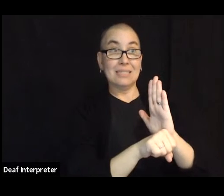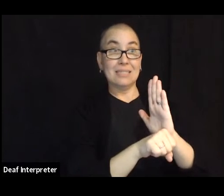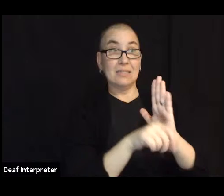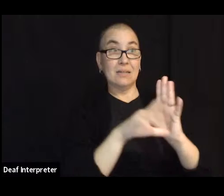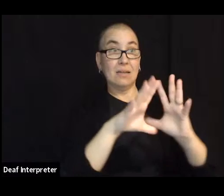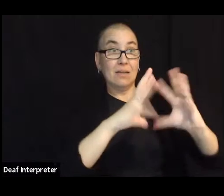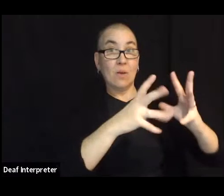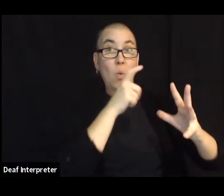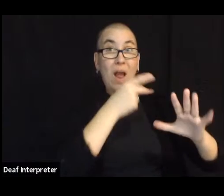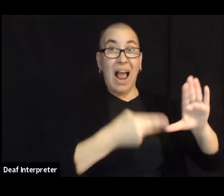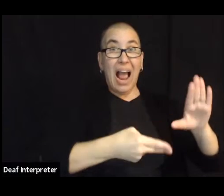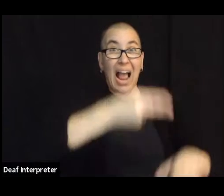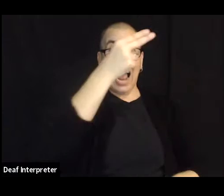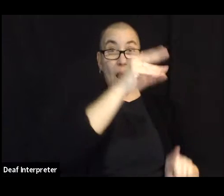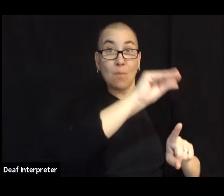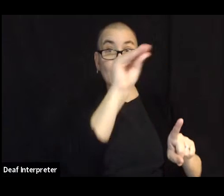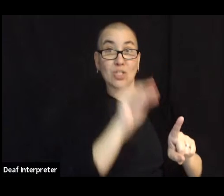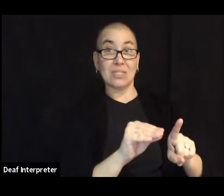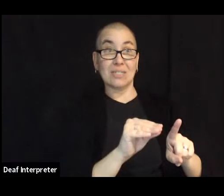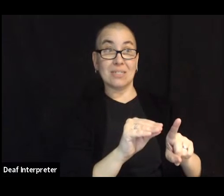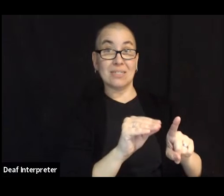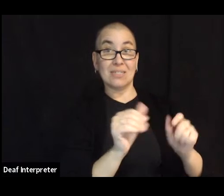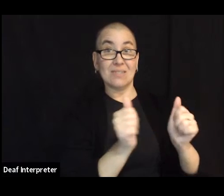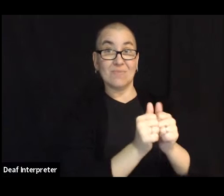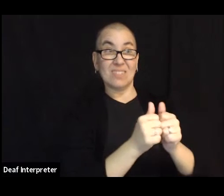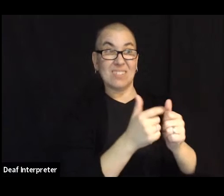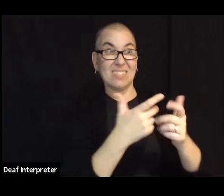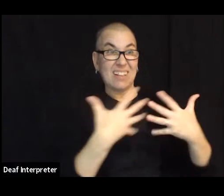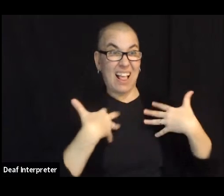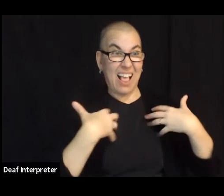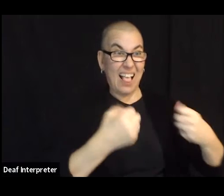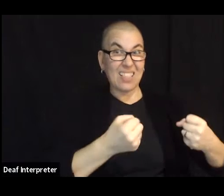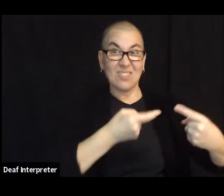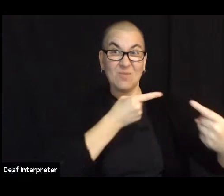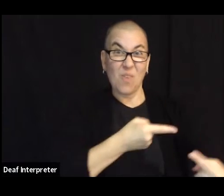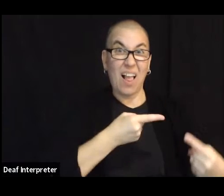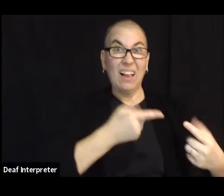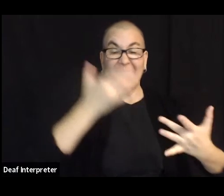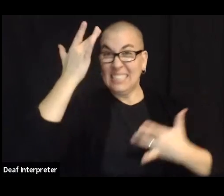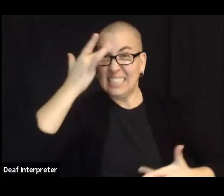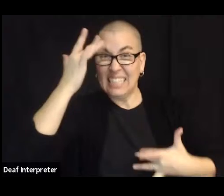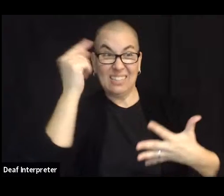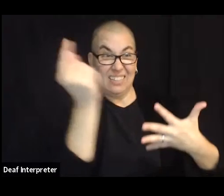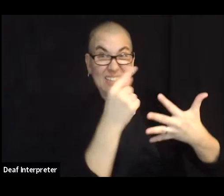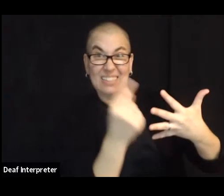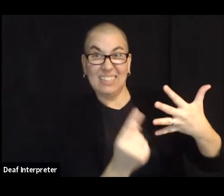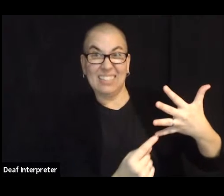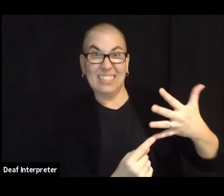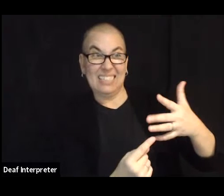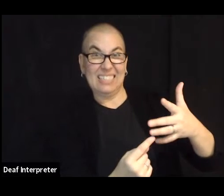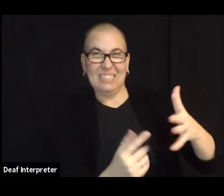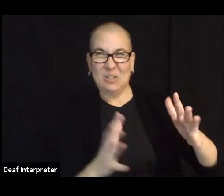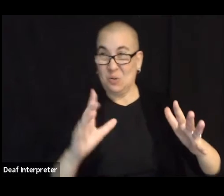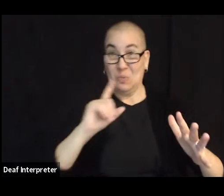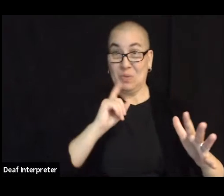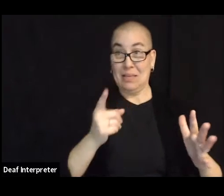state. So there are a lot of things there. And I think, you know, we have appreciated the pro rata approach to vaccination,